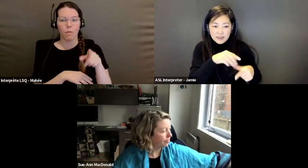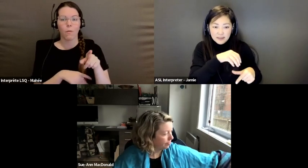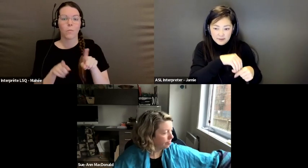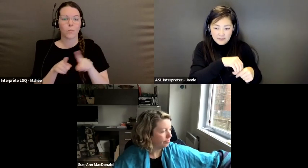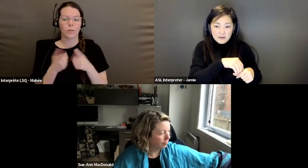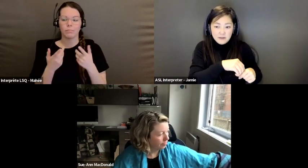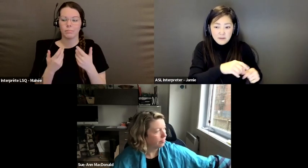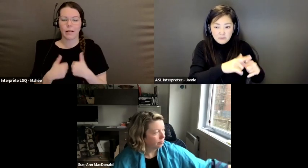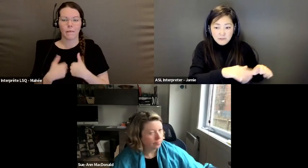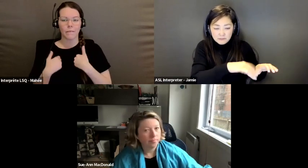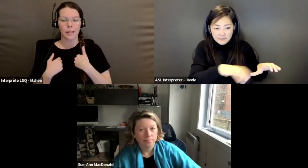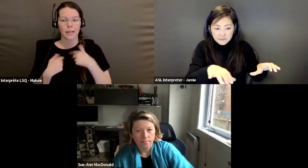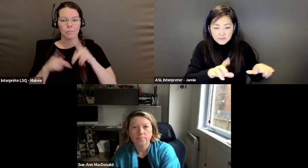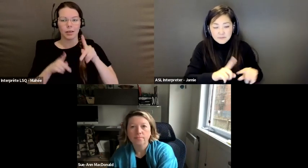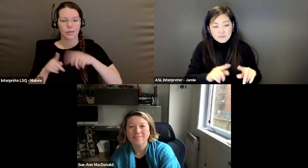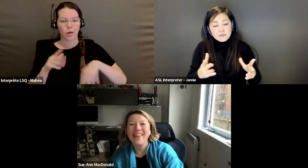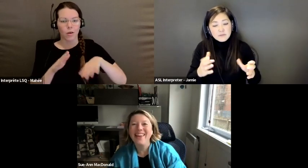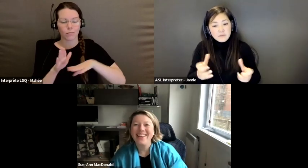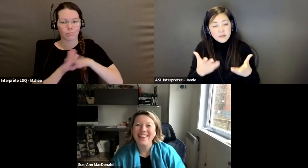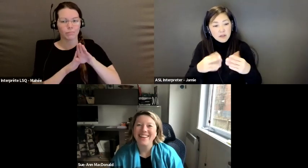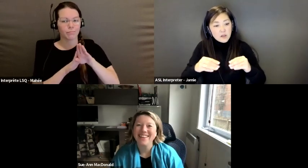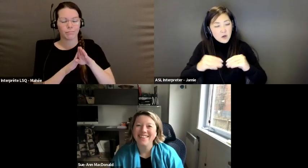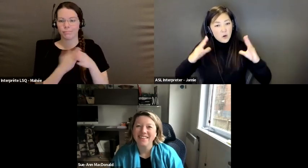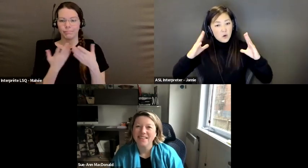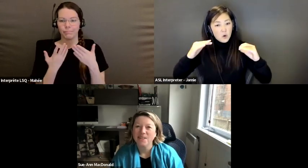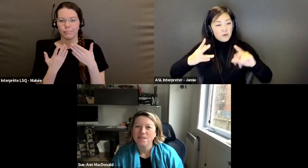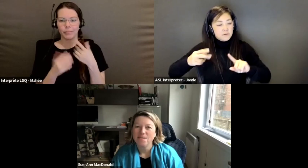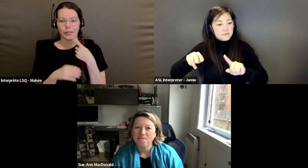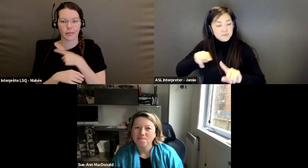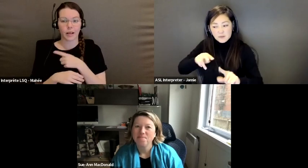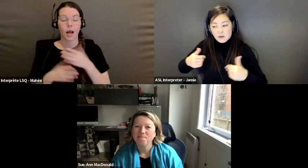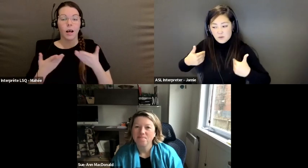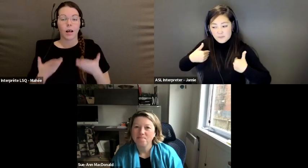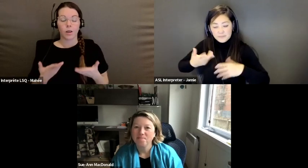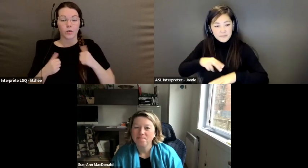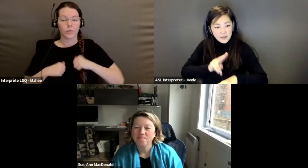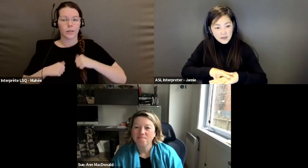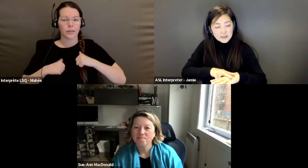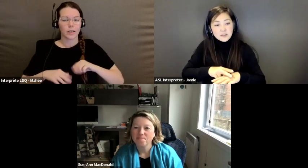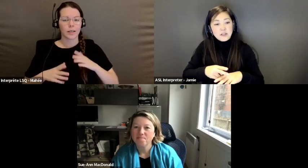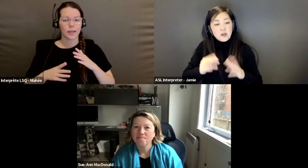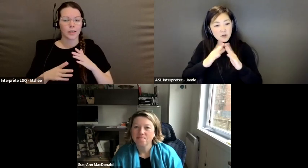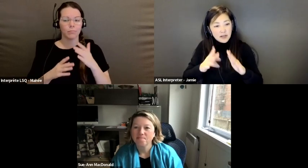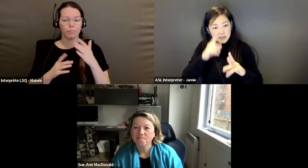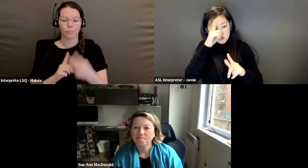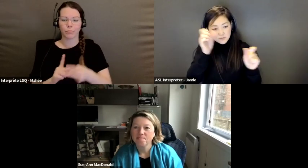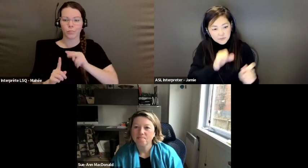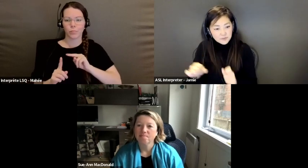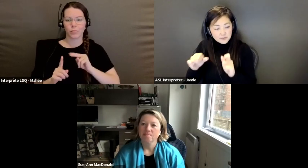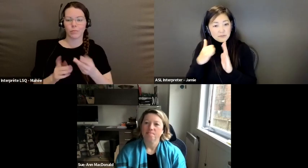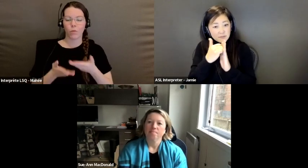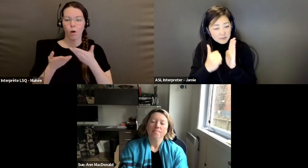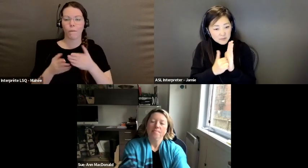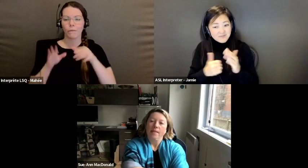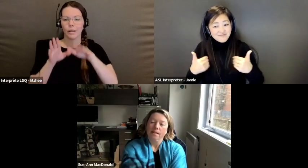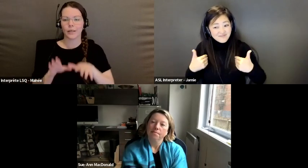However, I just want to offer a more hopeful lens, which is that we have the National Housing Strategy Act. It has